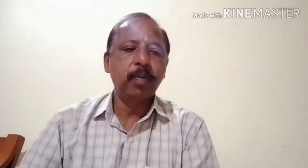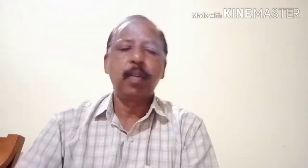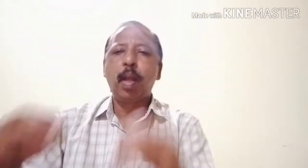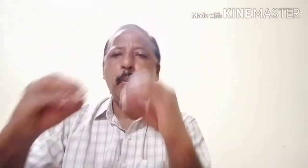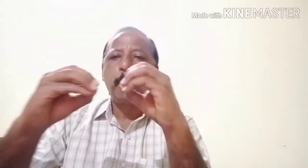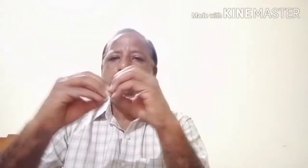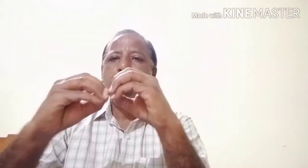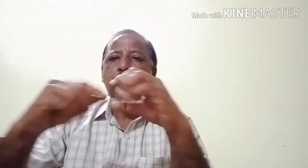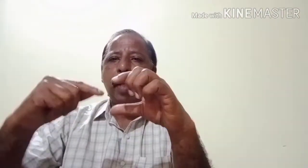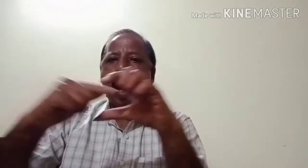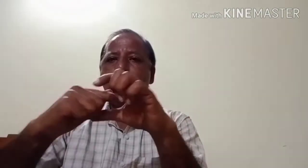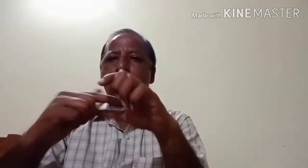My side of neck.